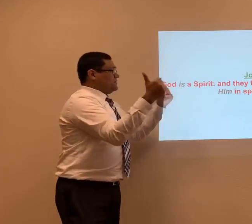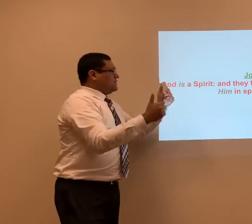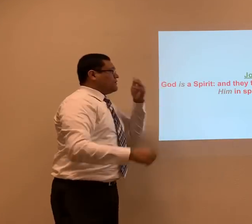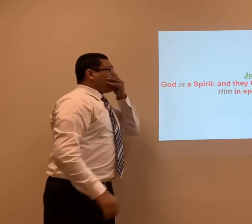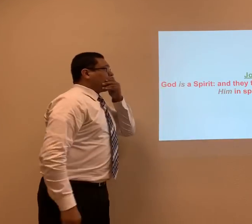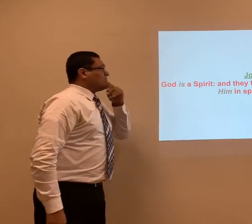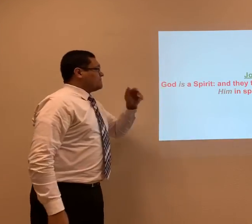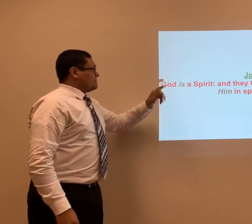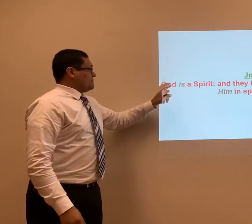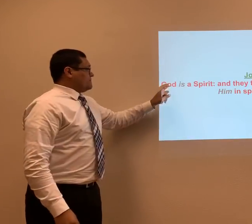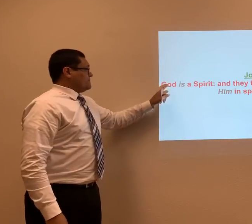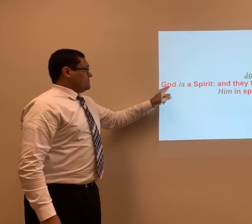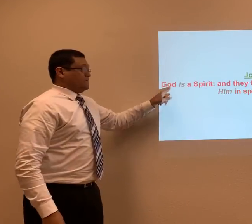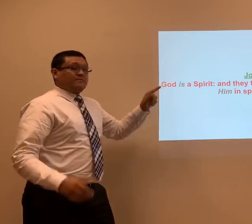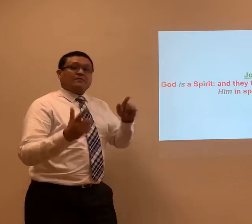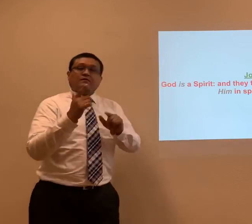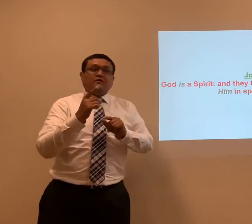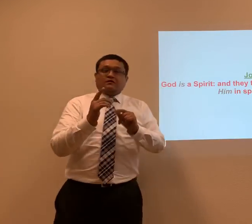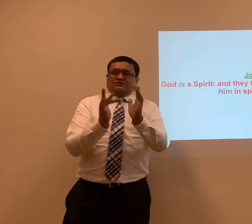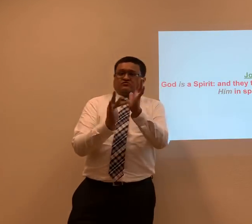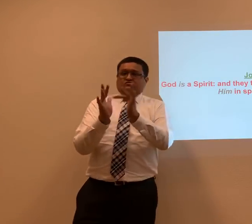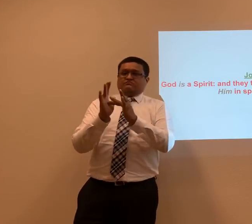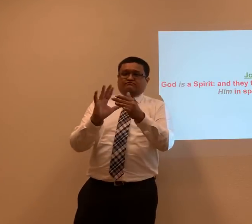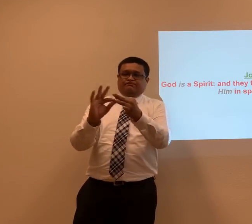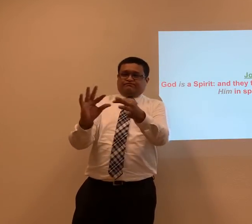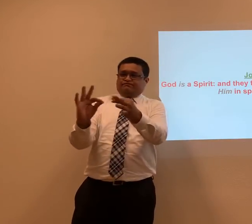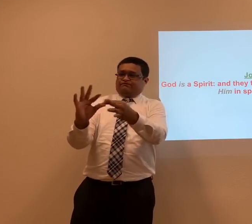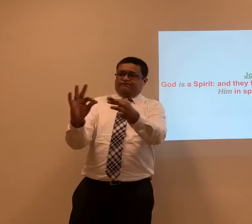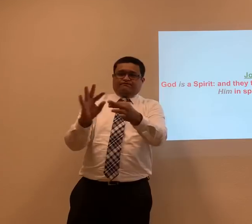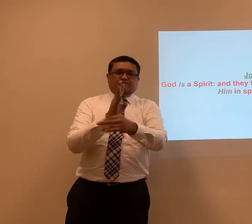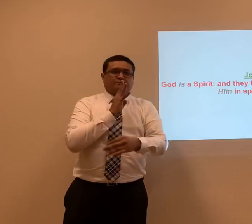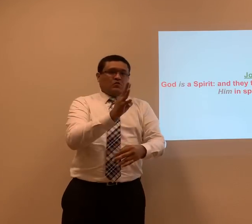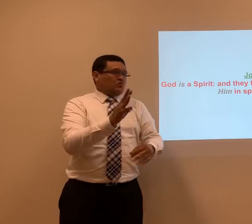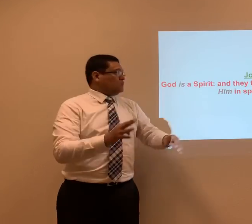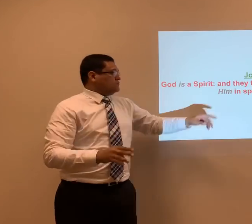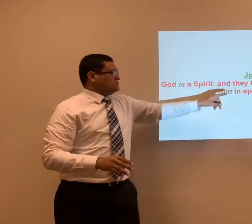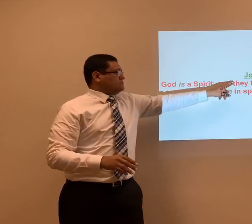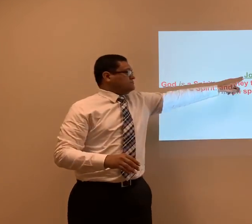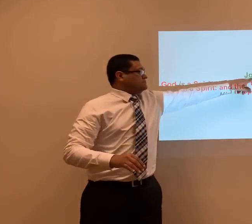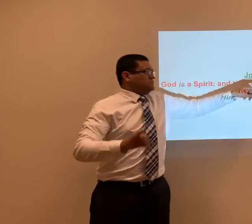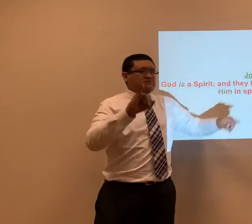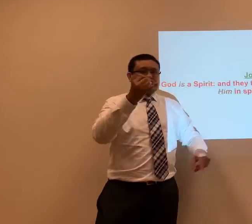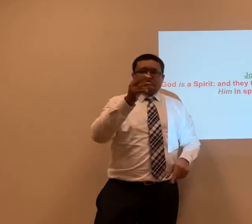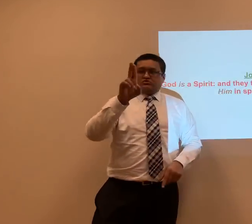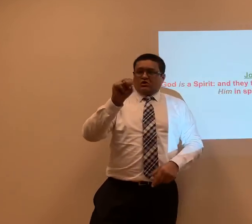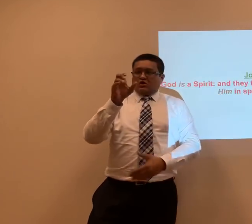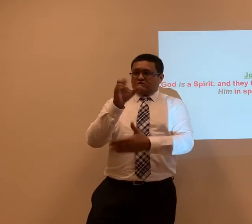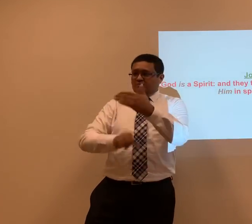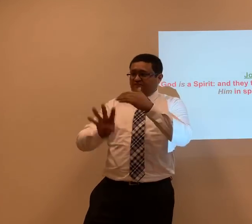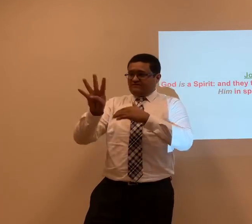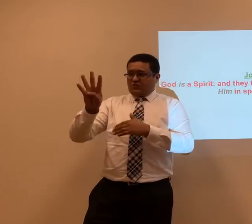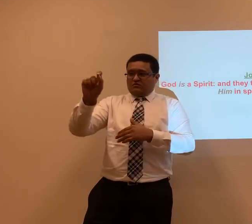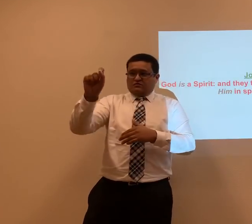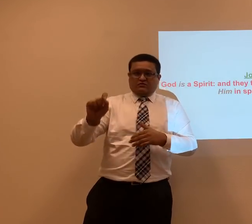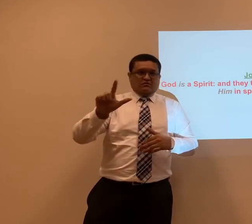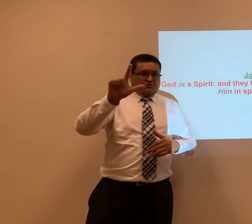you can read this clearly, that's great. Okay, so Jesus is speaking here. You notice the letters red. And this is in John chapter 4,